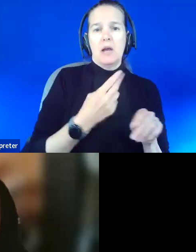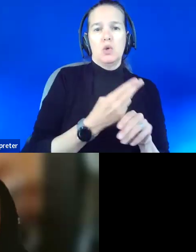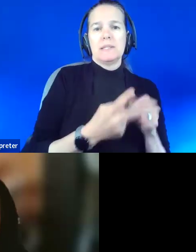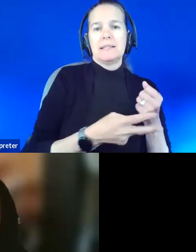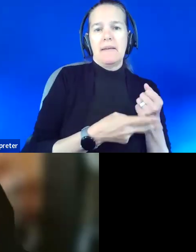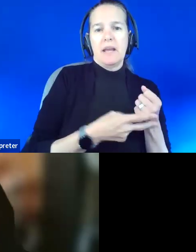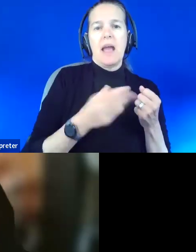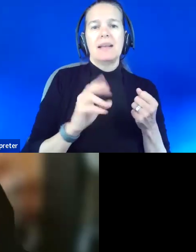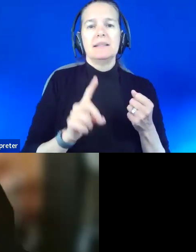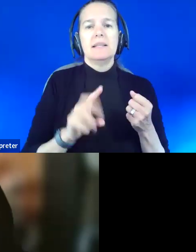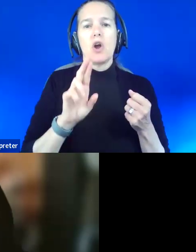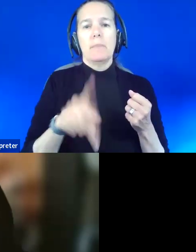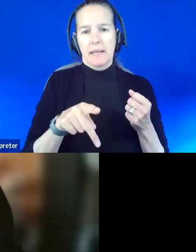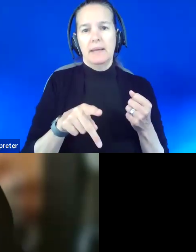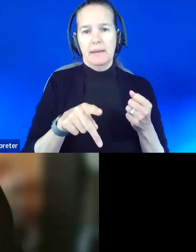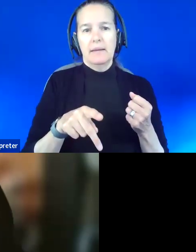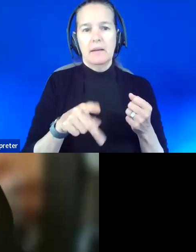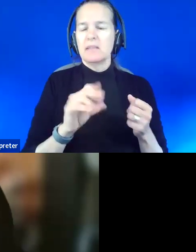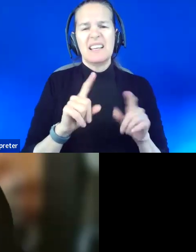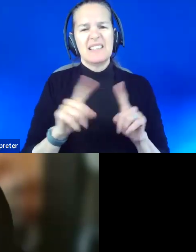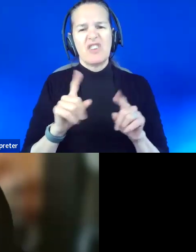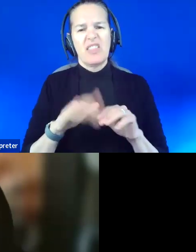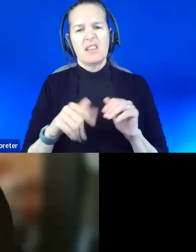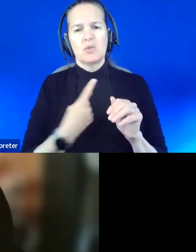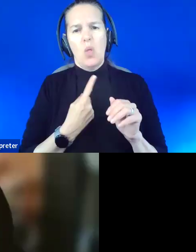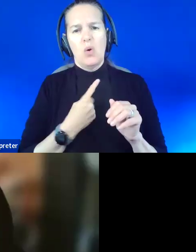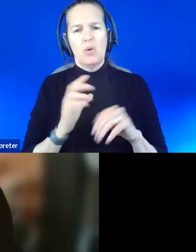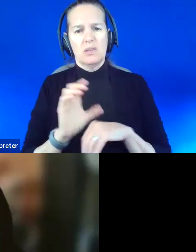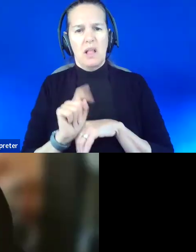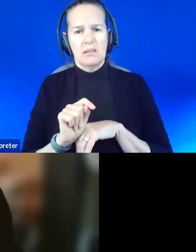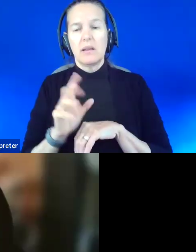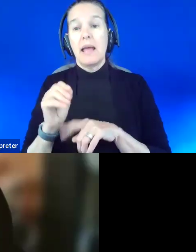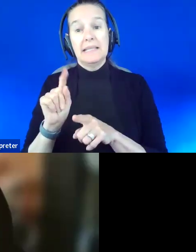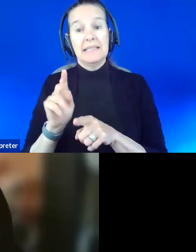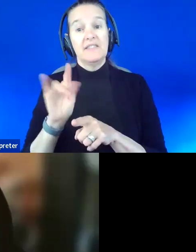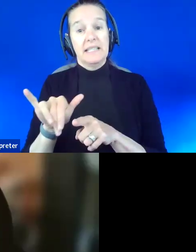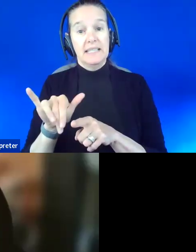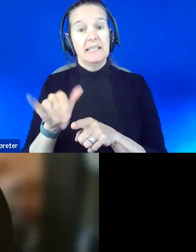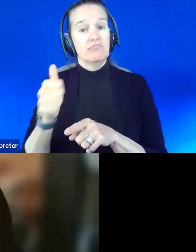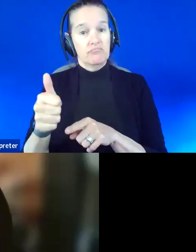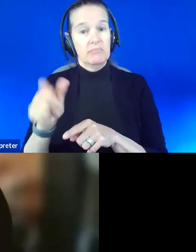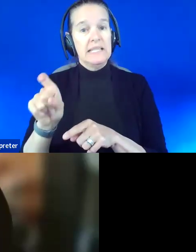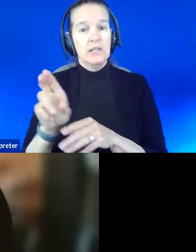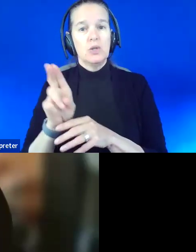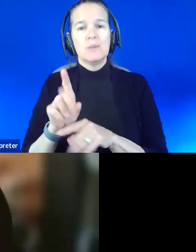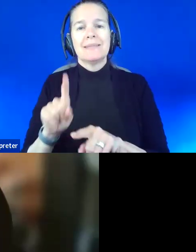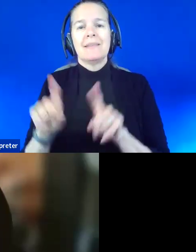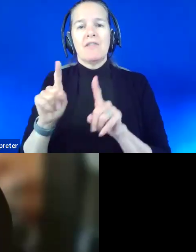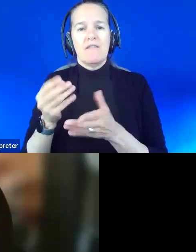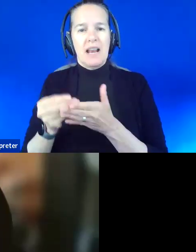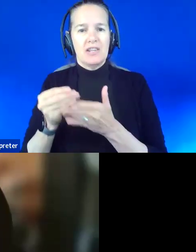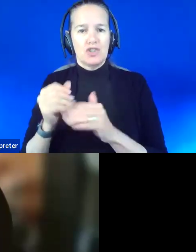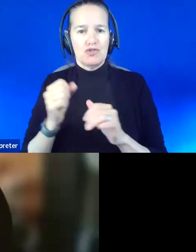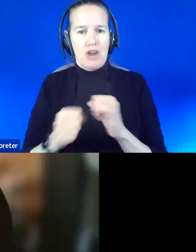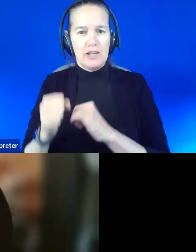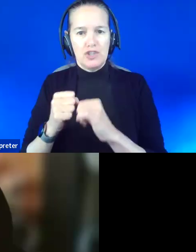the DRP buyout to launch. It's very different for a solo consultant. And Tiffany has needed to use a different financial strategy for her